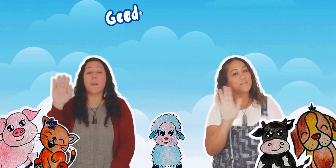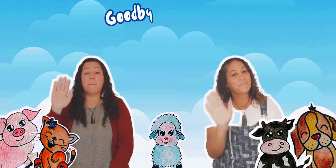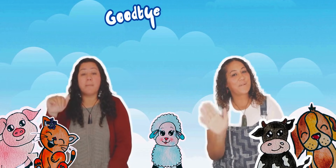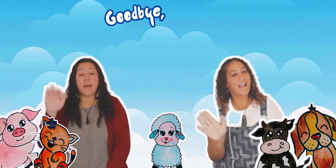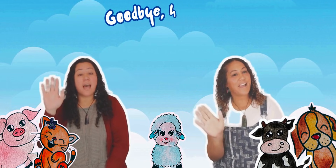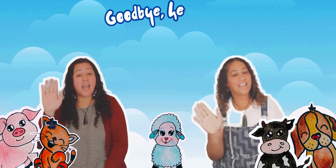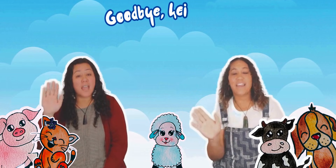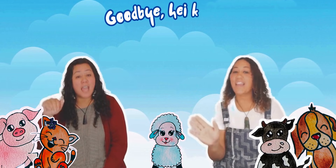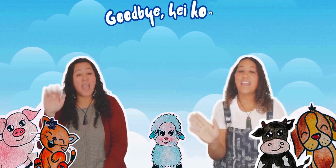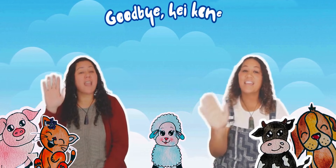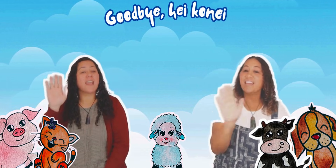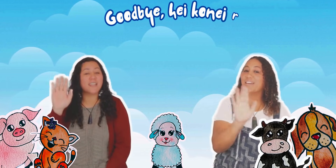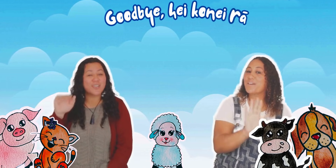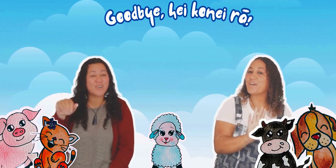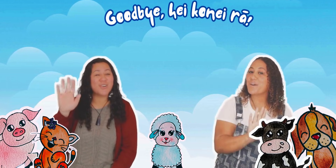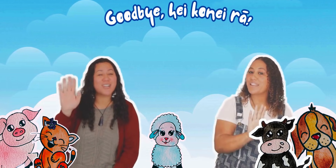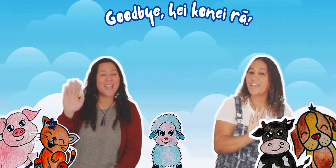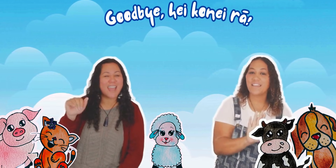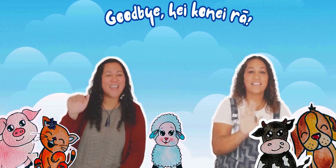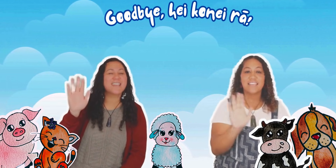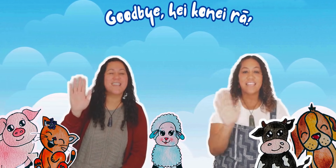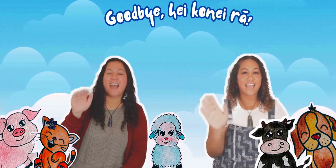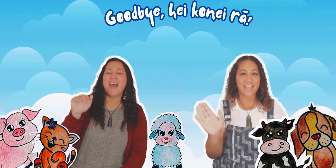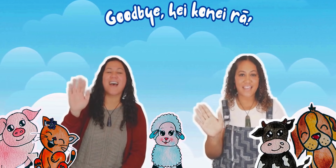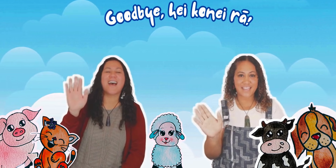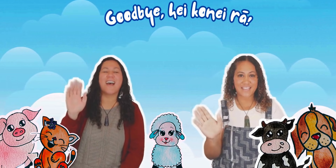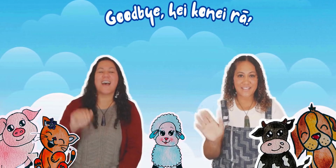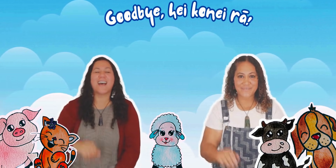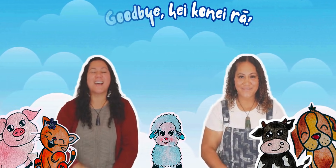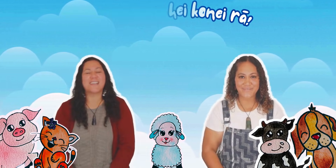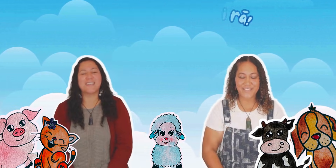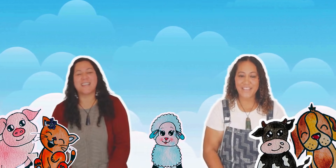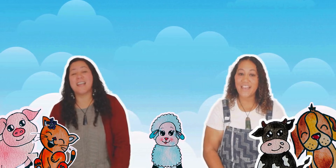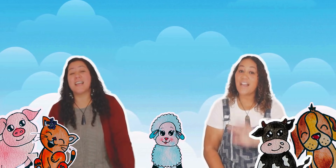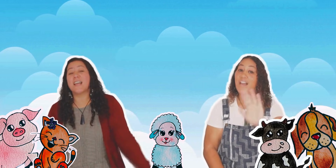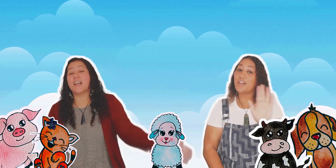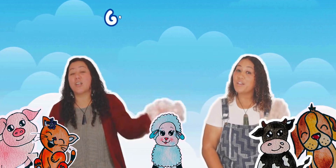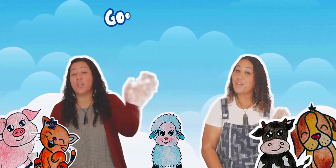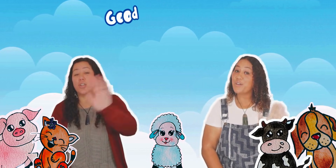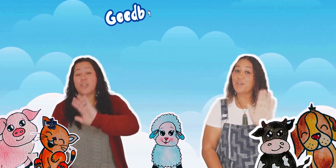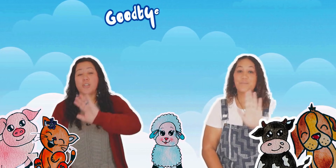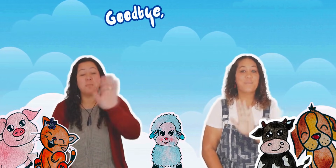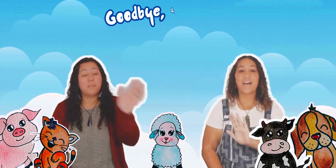soon. Goodbye, hey koneira.